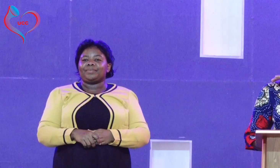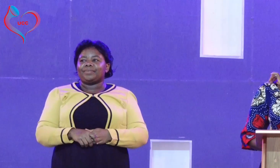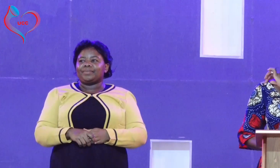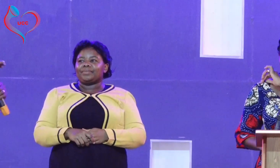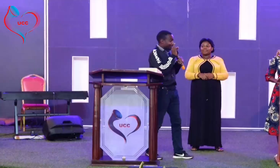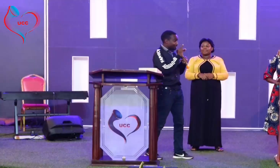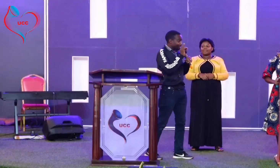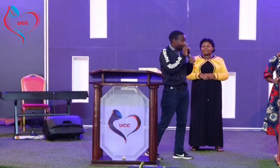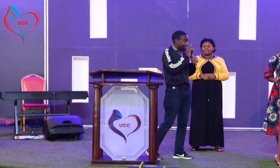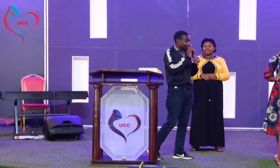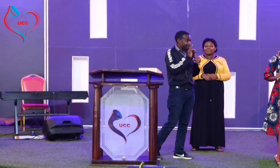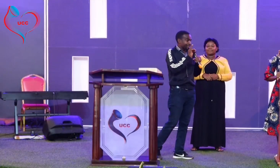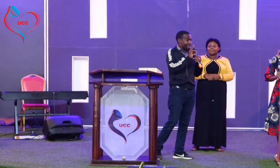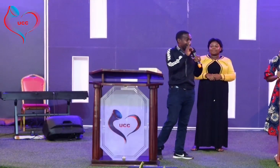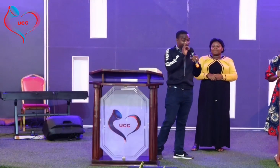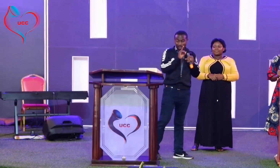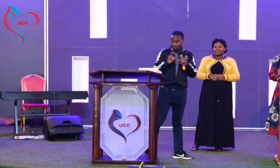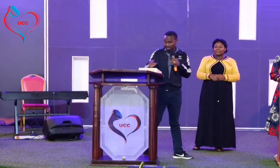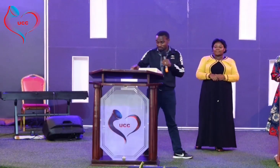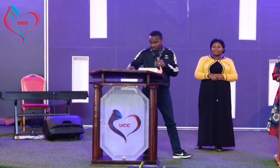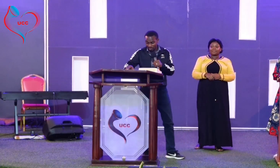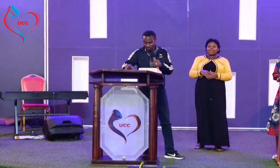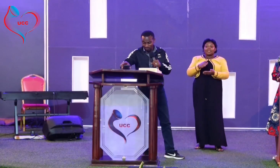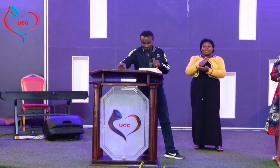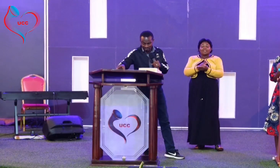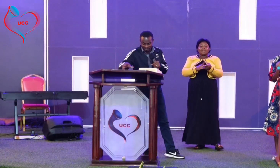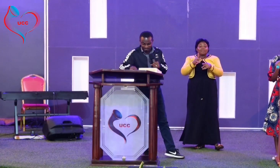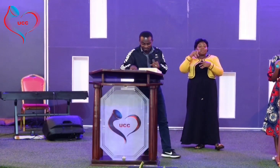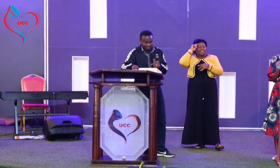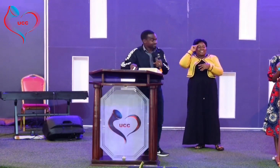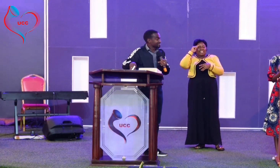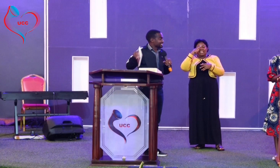wao. Wanga wanautu genda kukuleta wao. Abamu gabi mtebitu kuata ko.